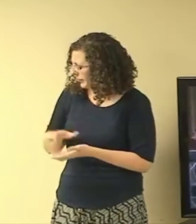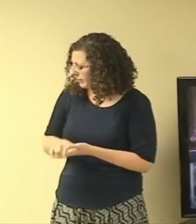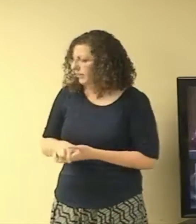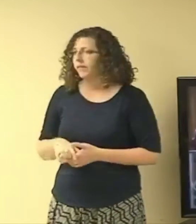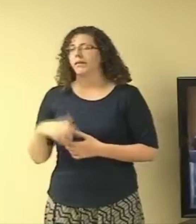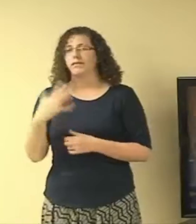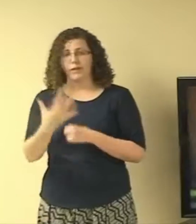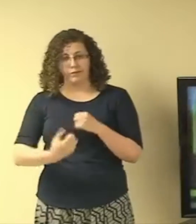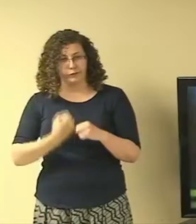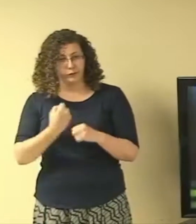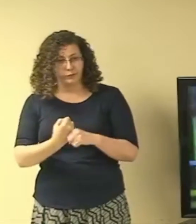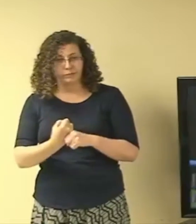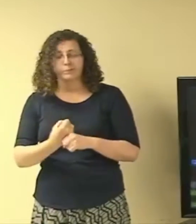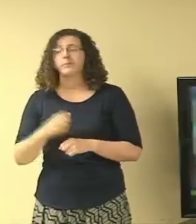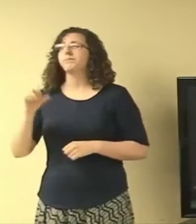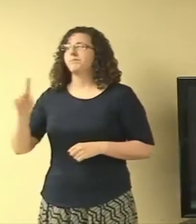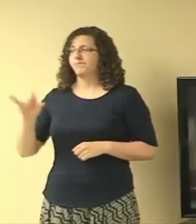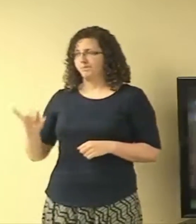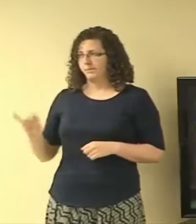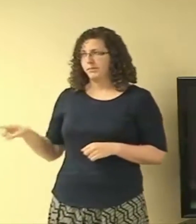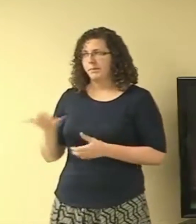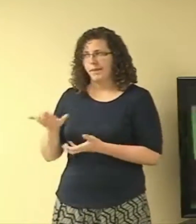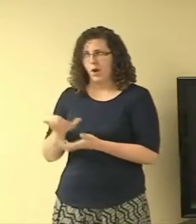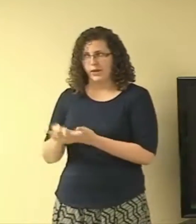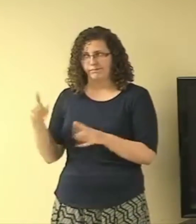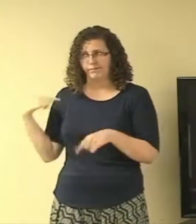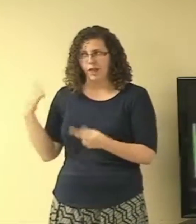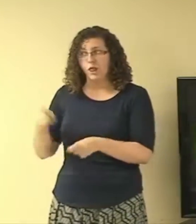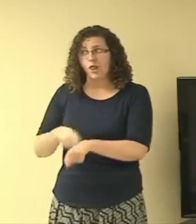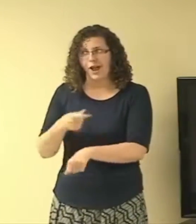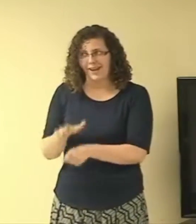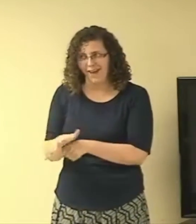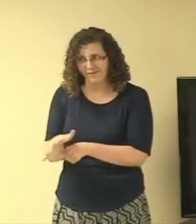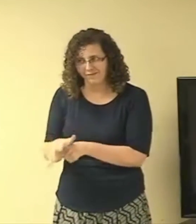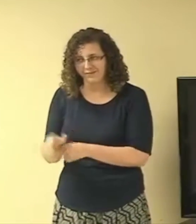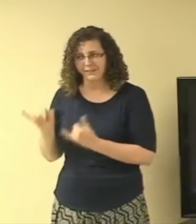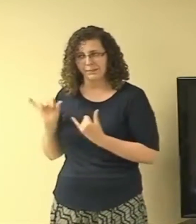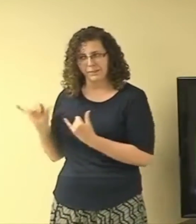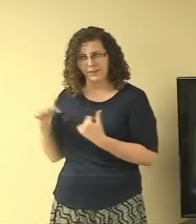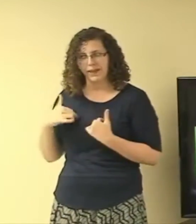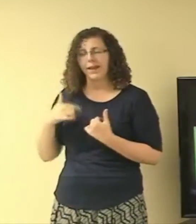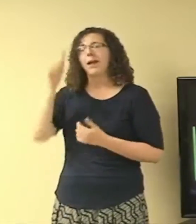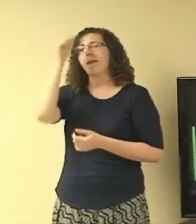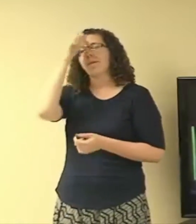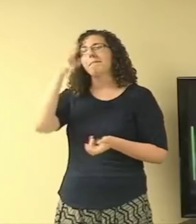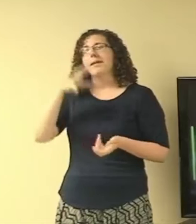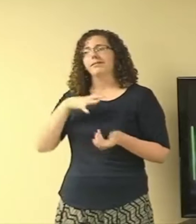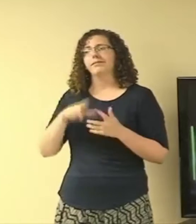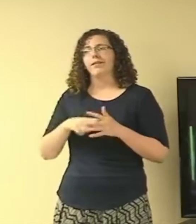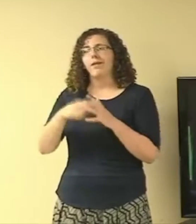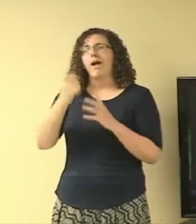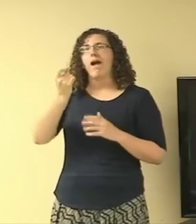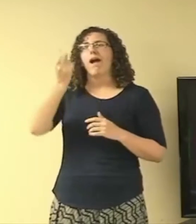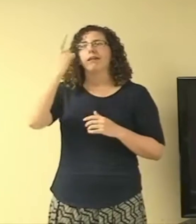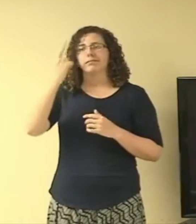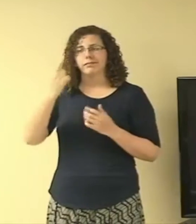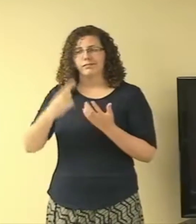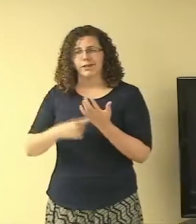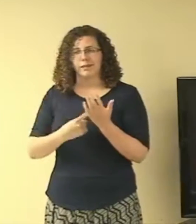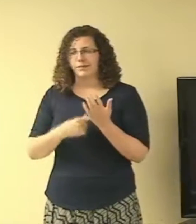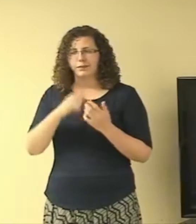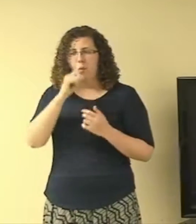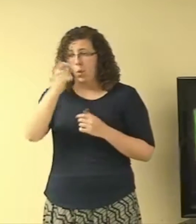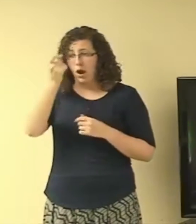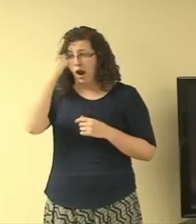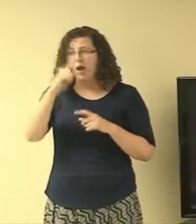Okay, Brian's been married long enough, like I have, that guys start to understand there are some things we don't get, but